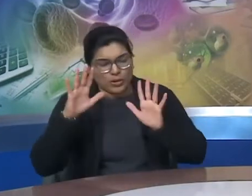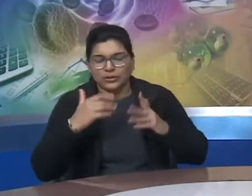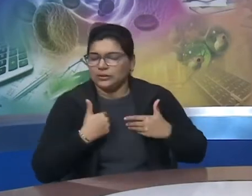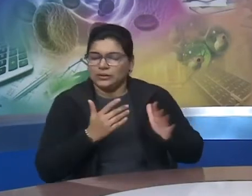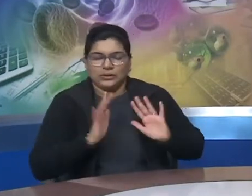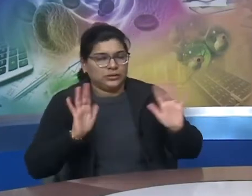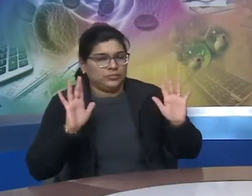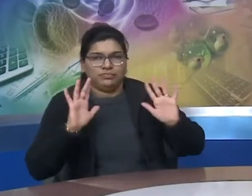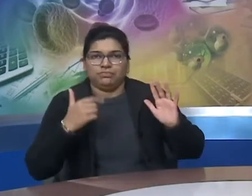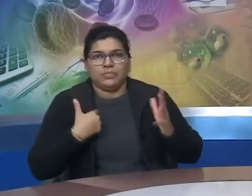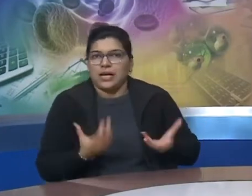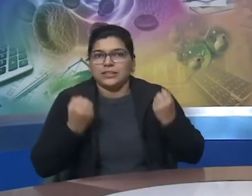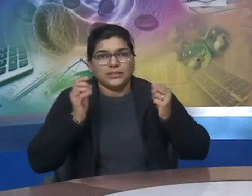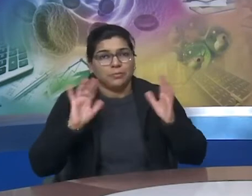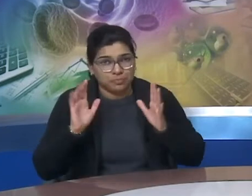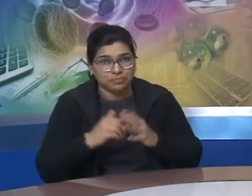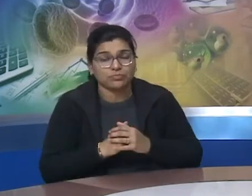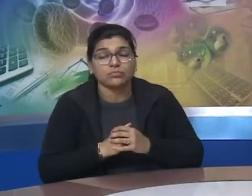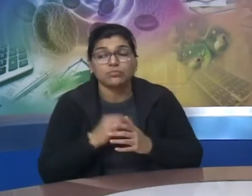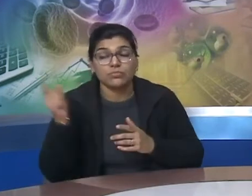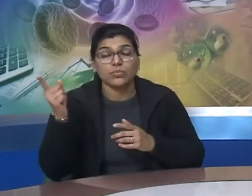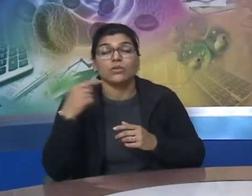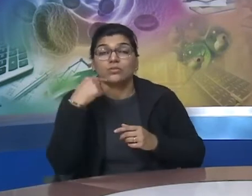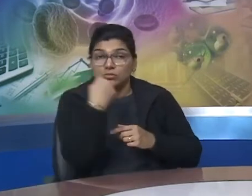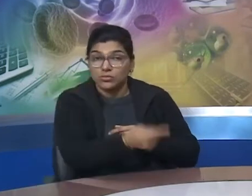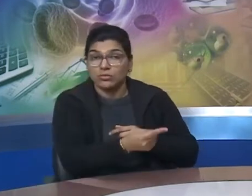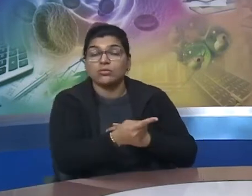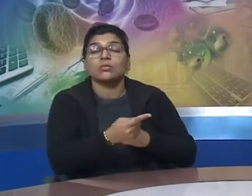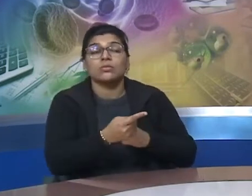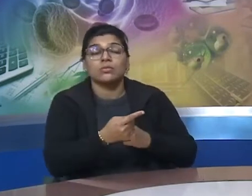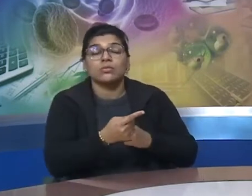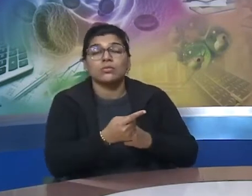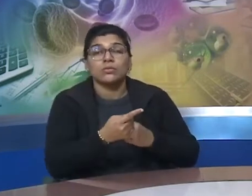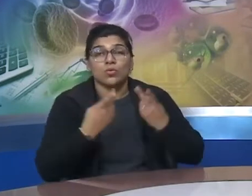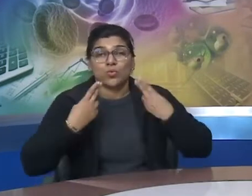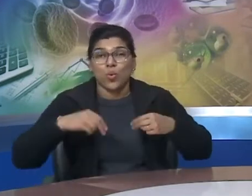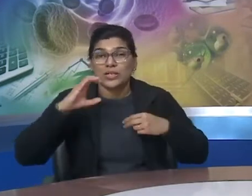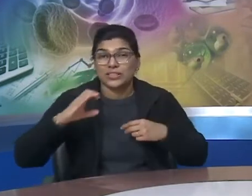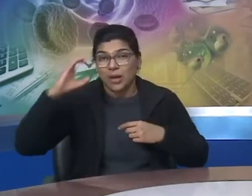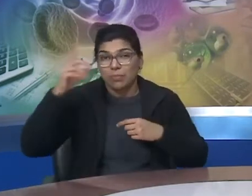and bewildered. In that case,